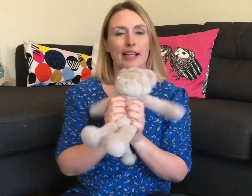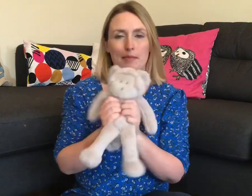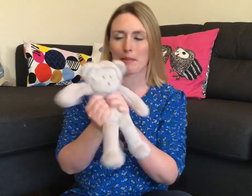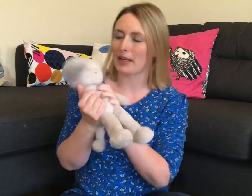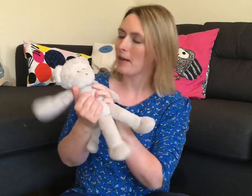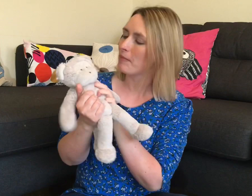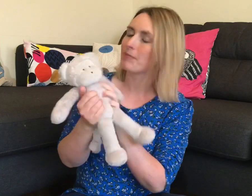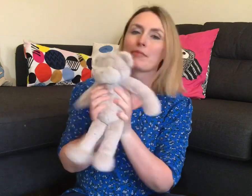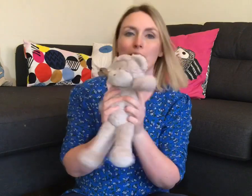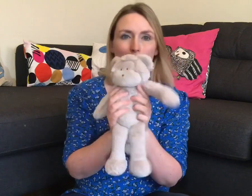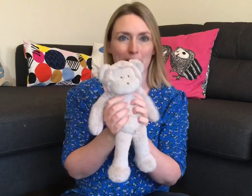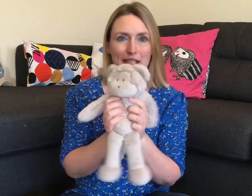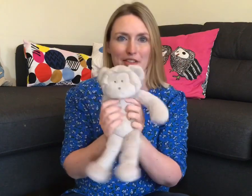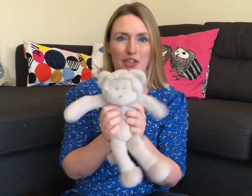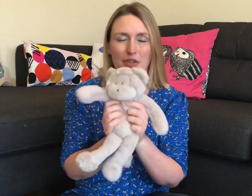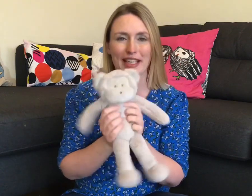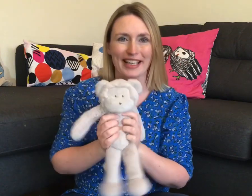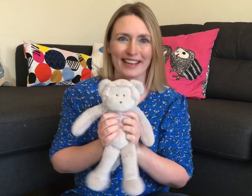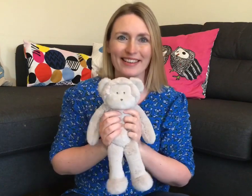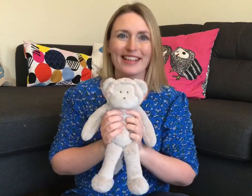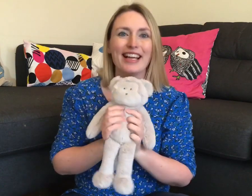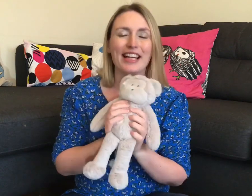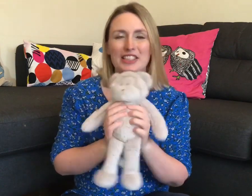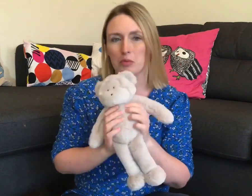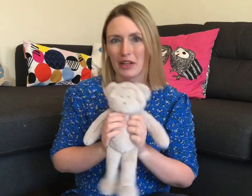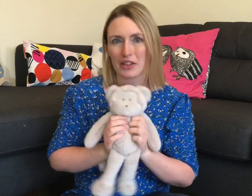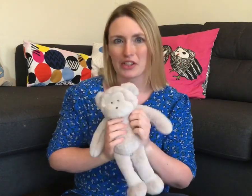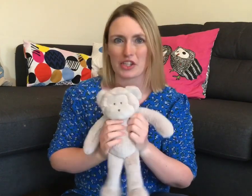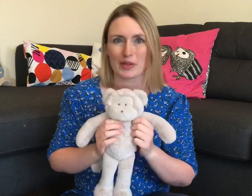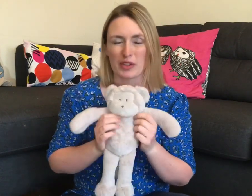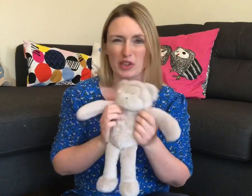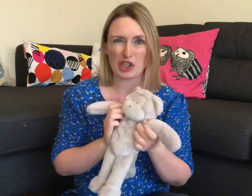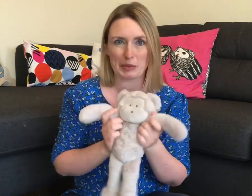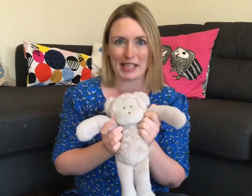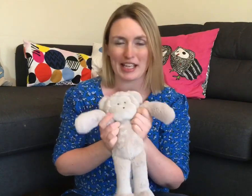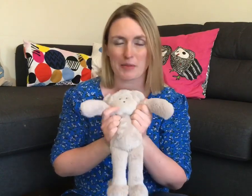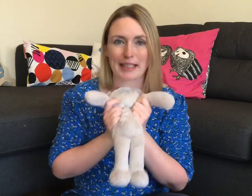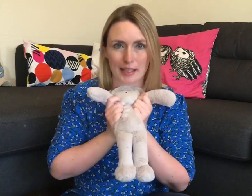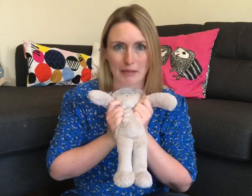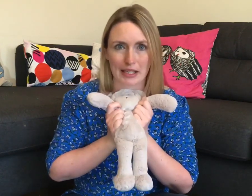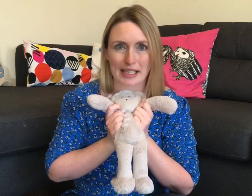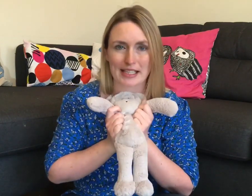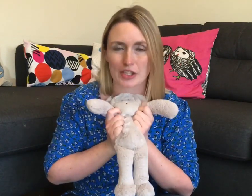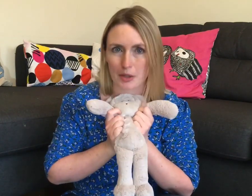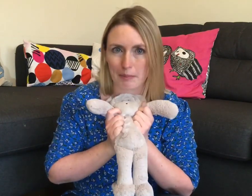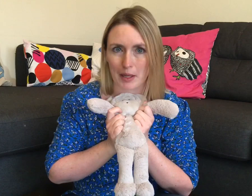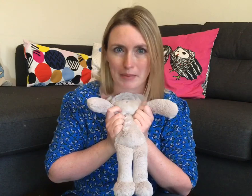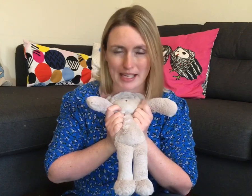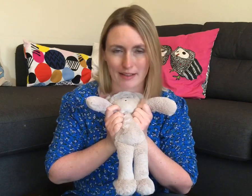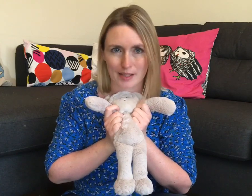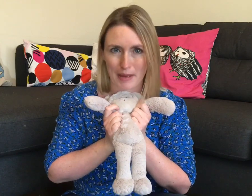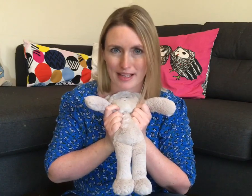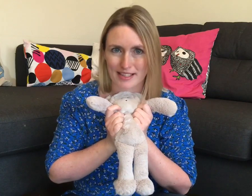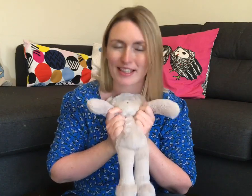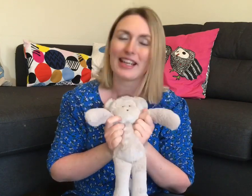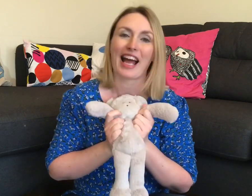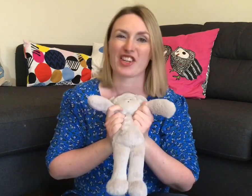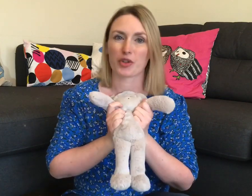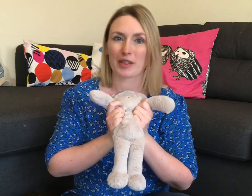here's my monkey my monkey's gonna join in here so what you can do is you're going to pretend to be little monkeys jumping up and down the bed and join in